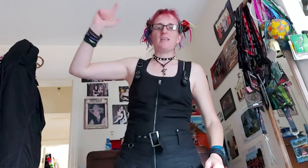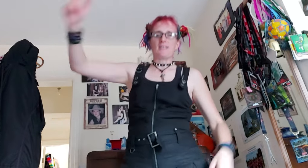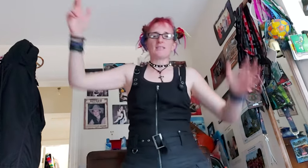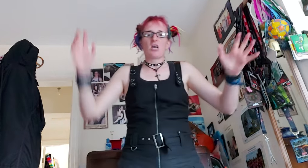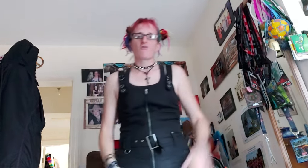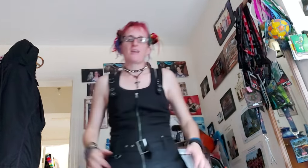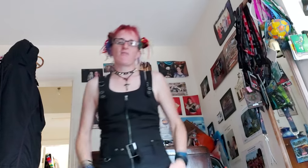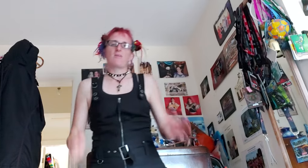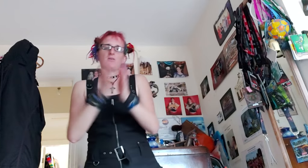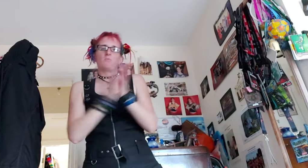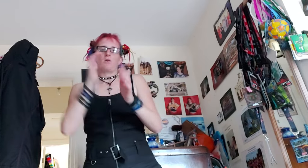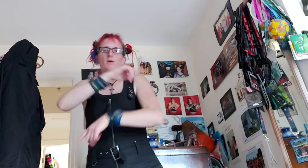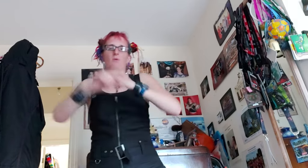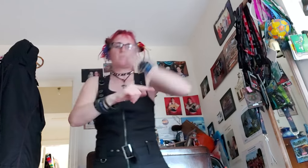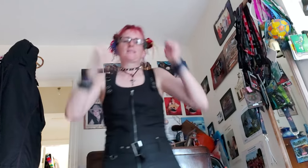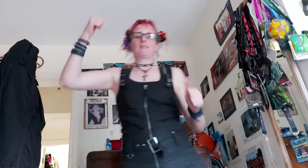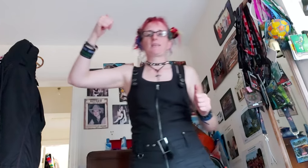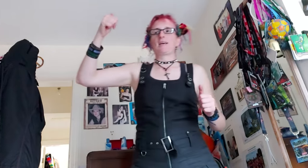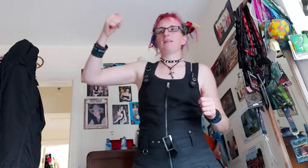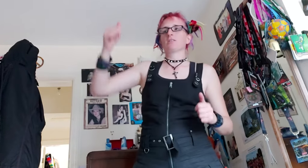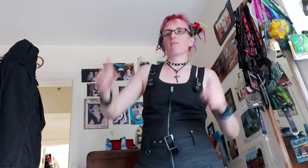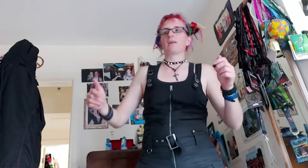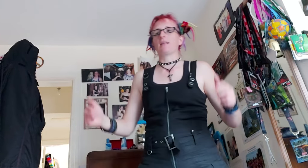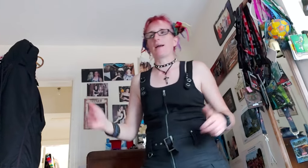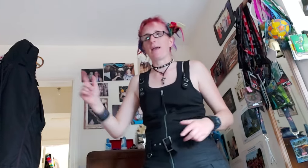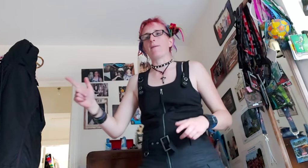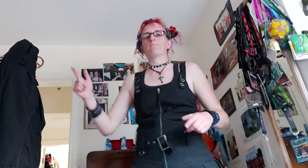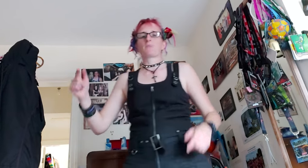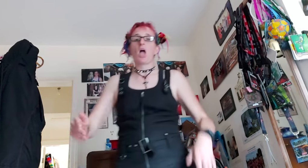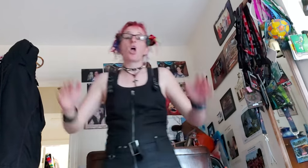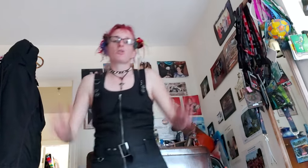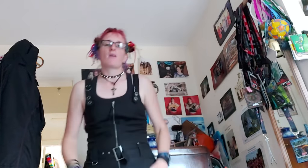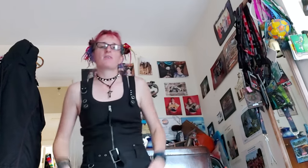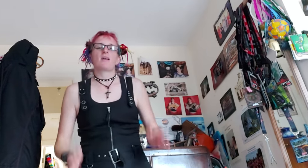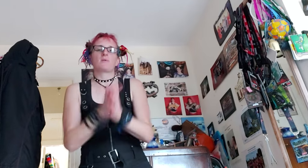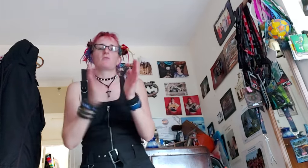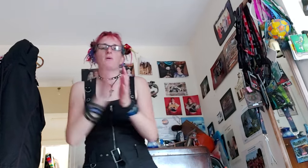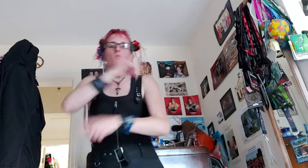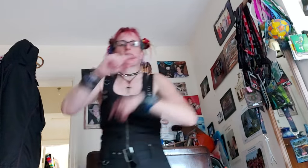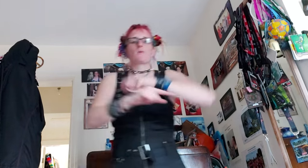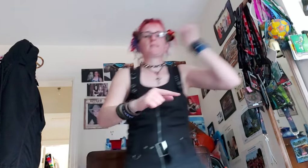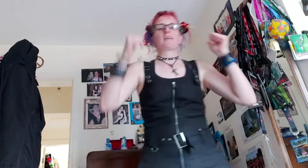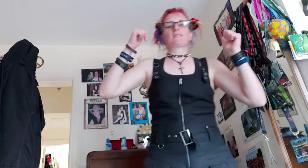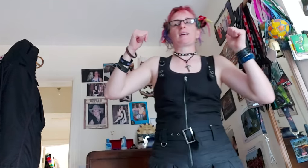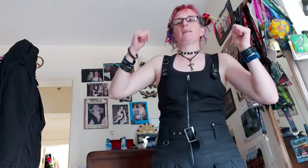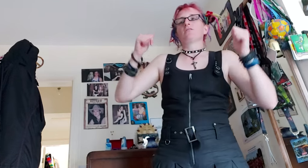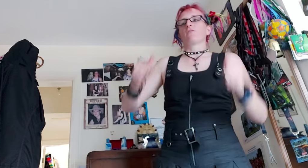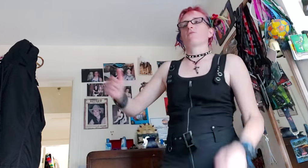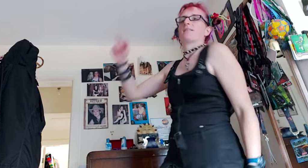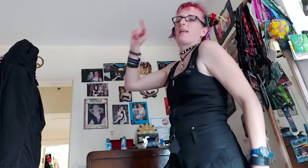Jesus. Great, great, real, real, wicked, wicked, skill, skill, for a friend like him. Great, great, real, real, wicked, wicked, skill, skill, for a friend like